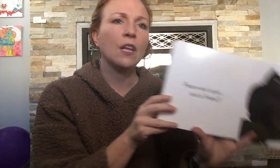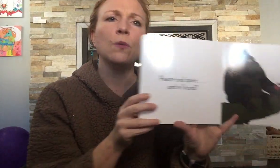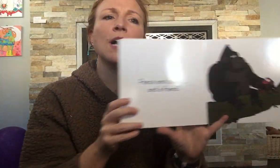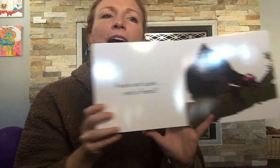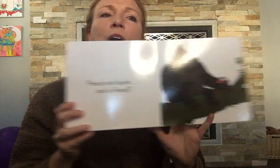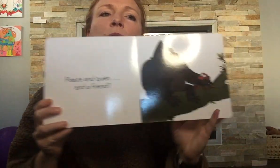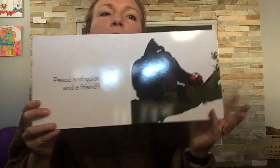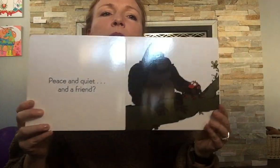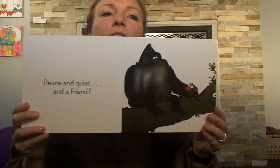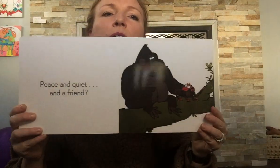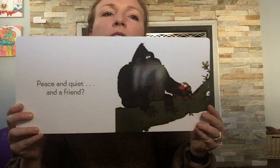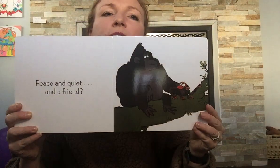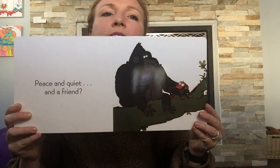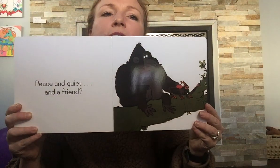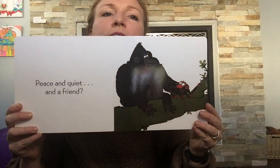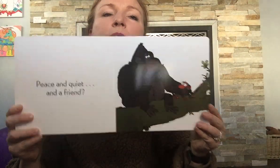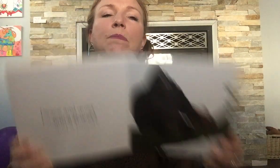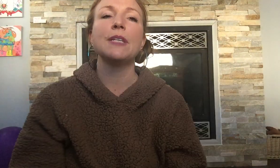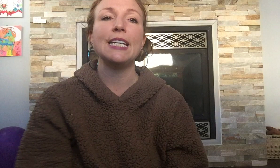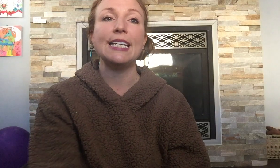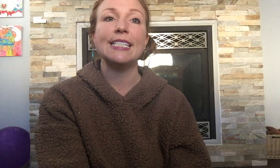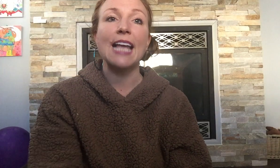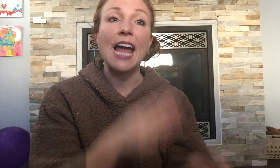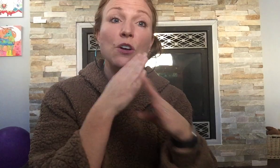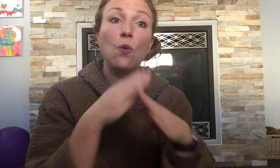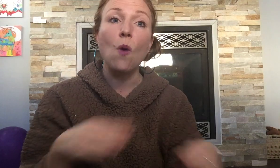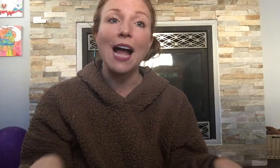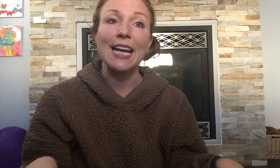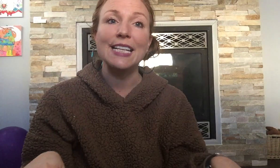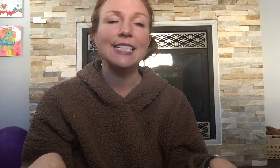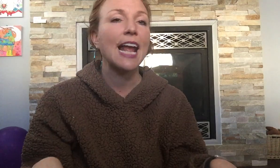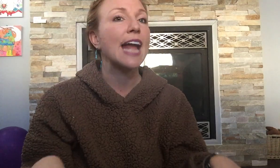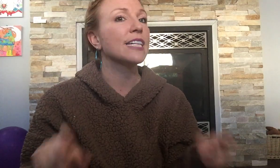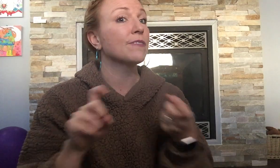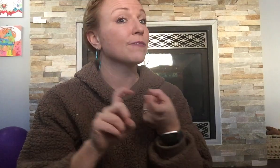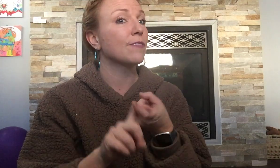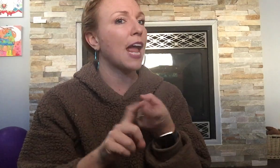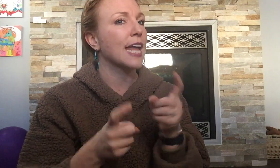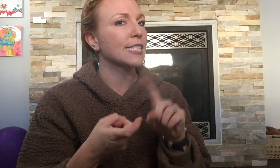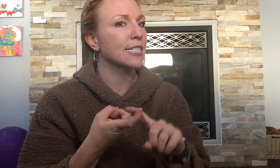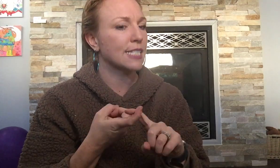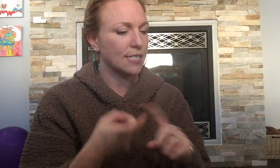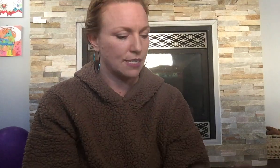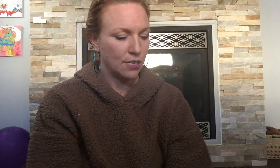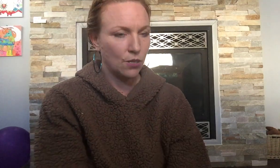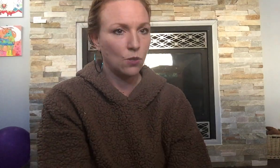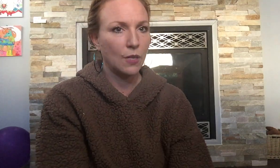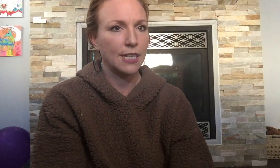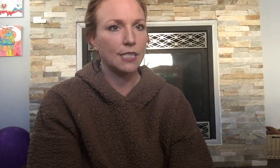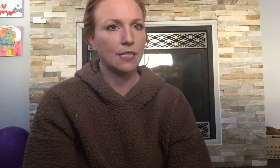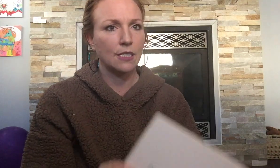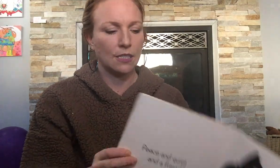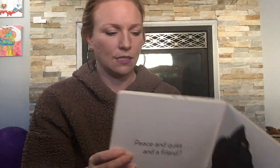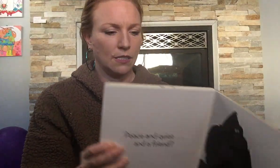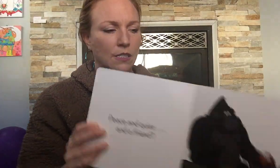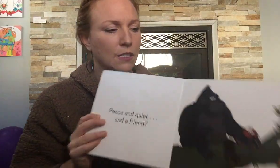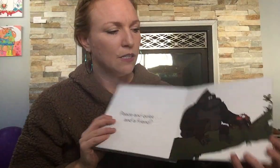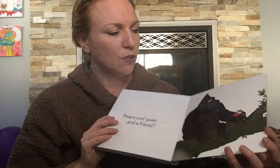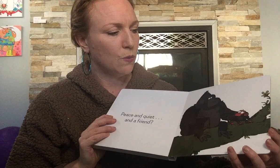Well, how about peace and quiet and a friend who is